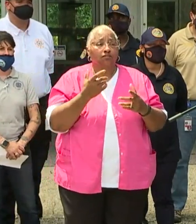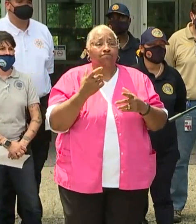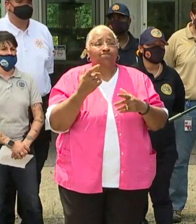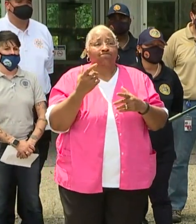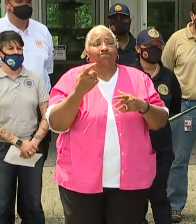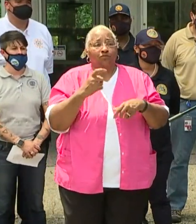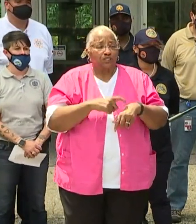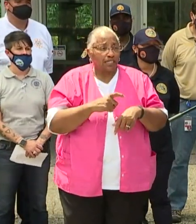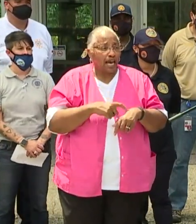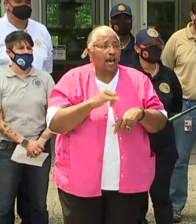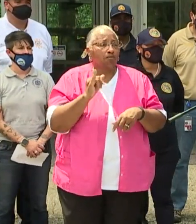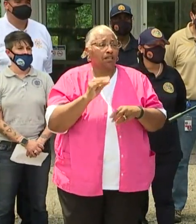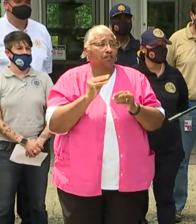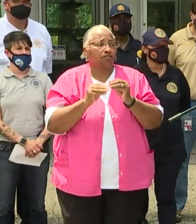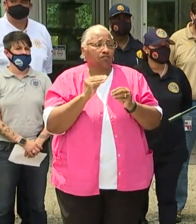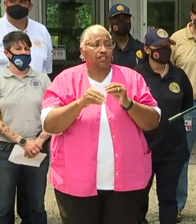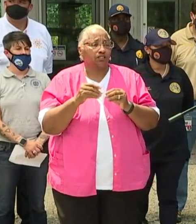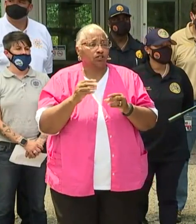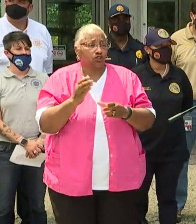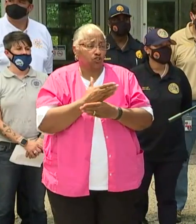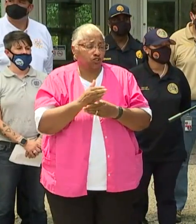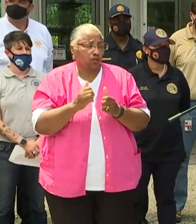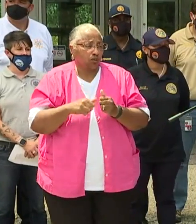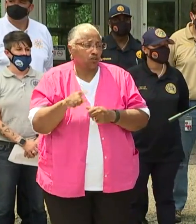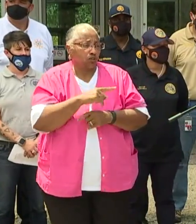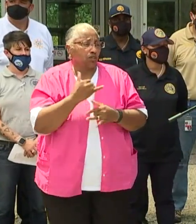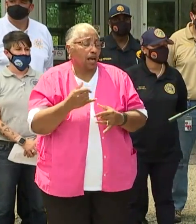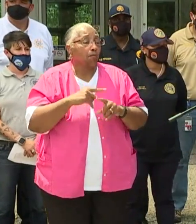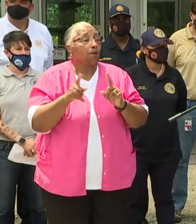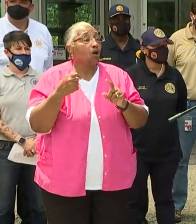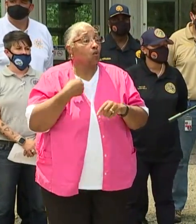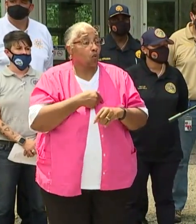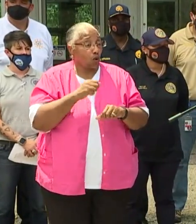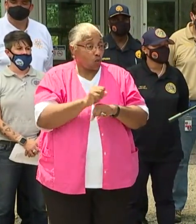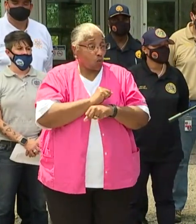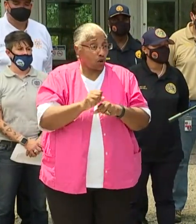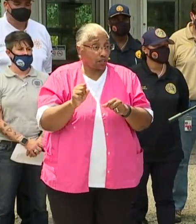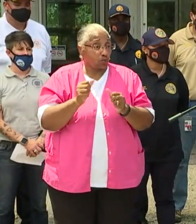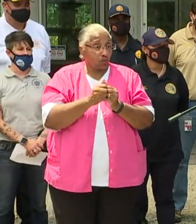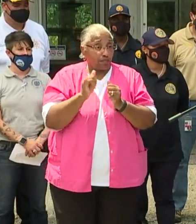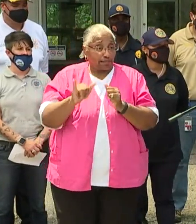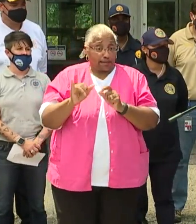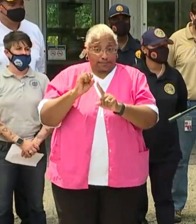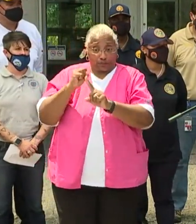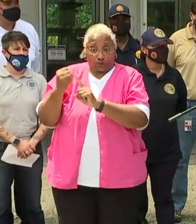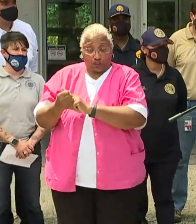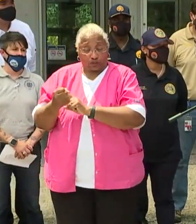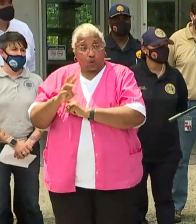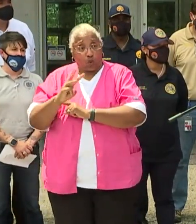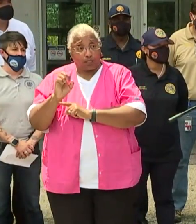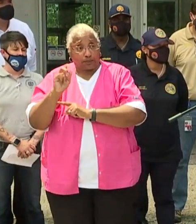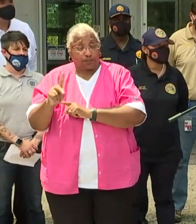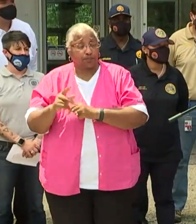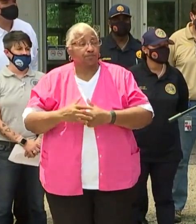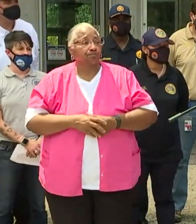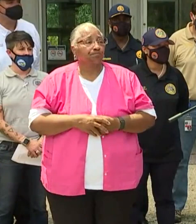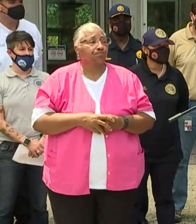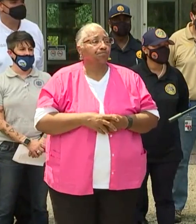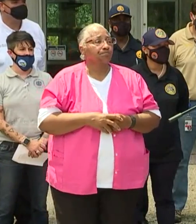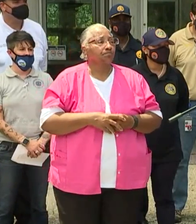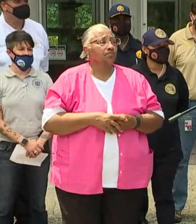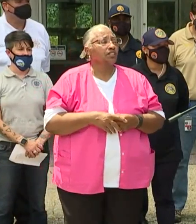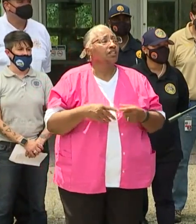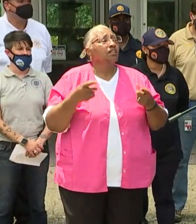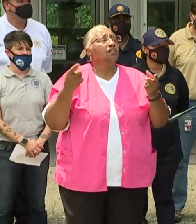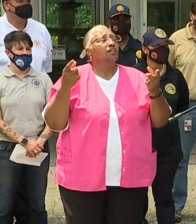with you, other than we're working on it. When it comes to again, what Ramsey talked